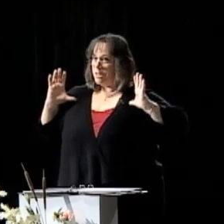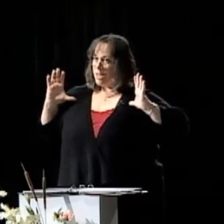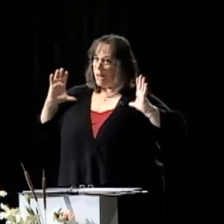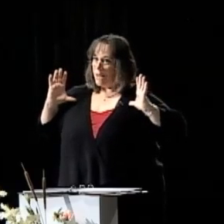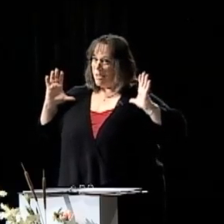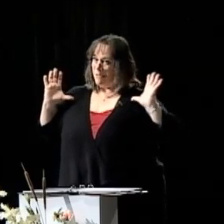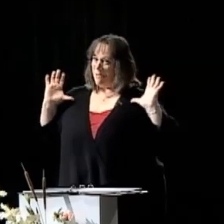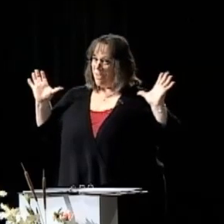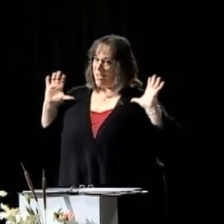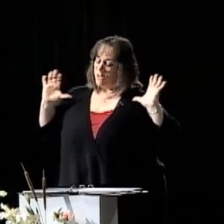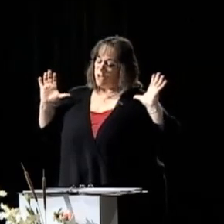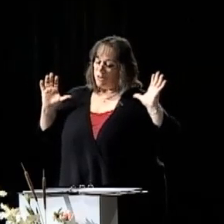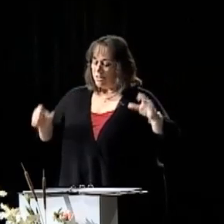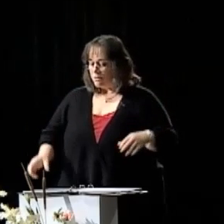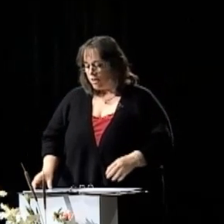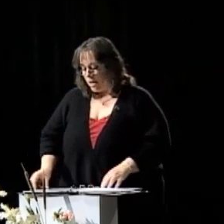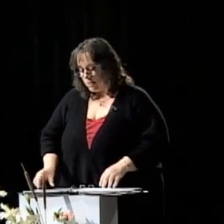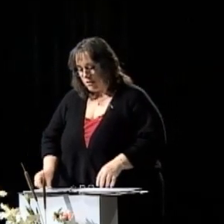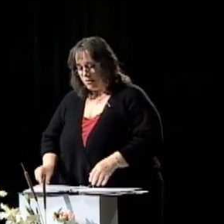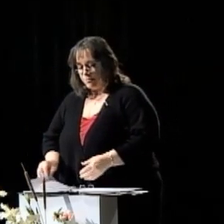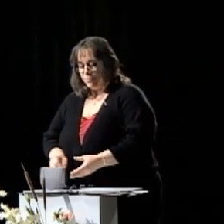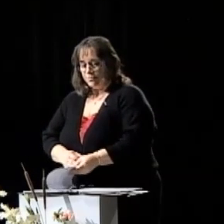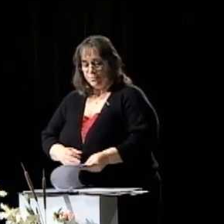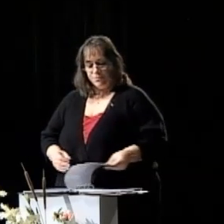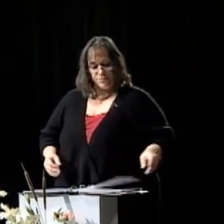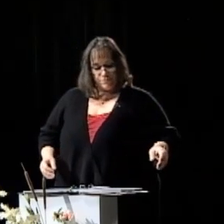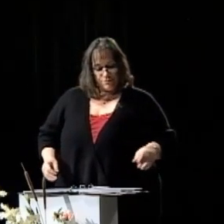of thing. You're on vacation, you're nice and relaxed.